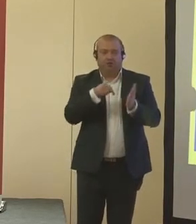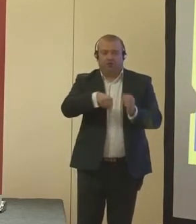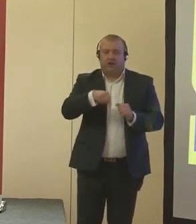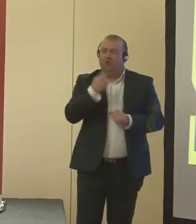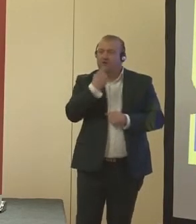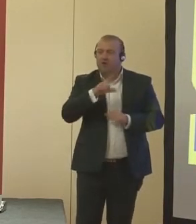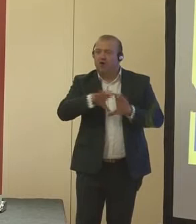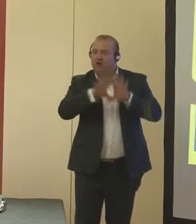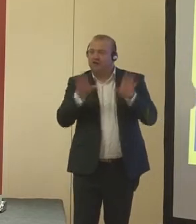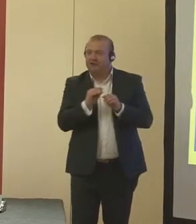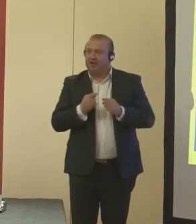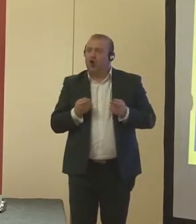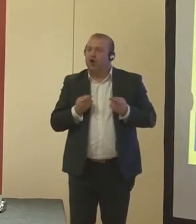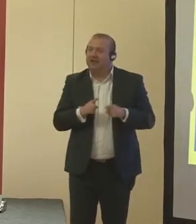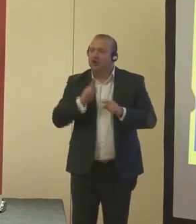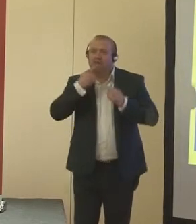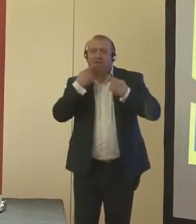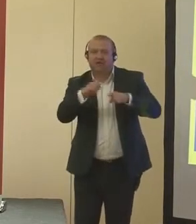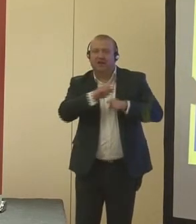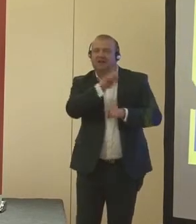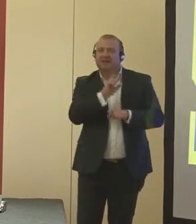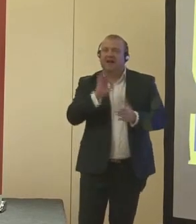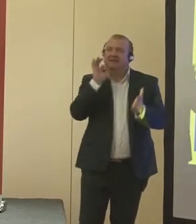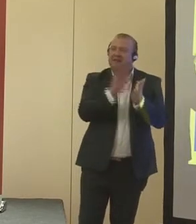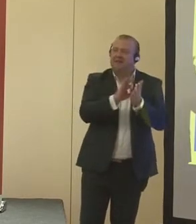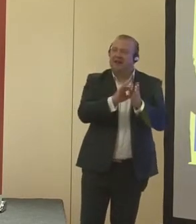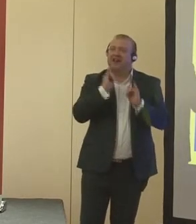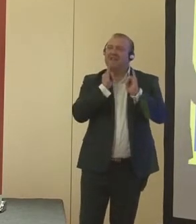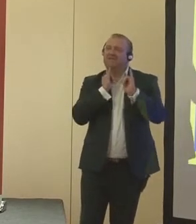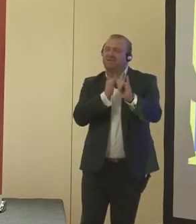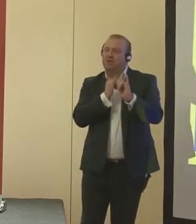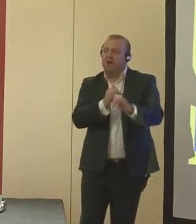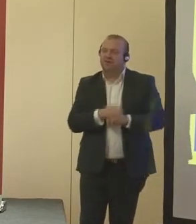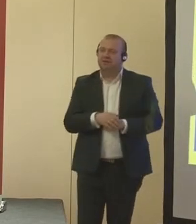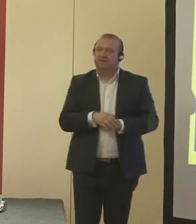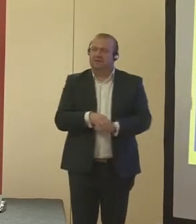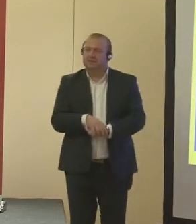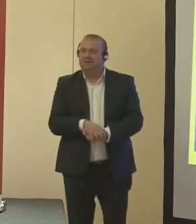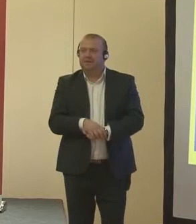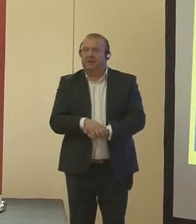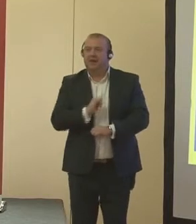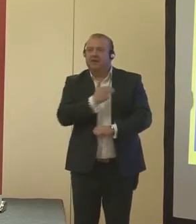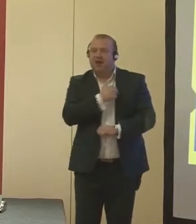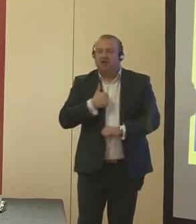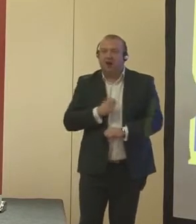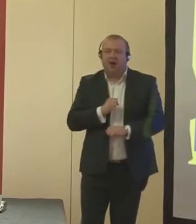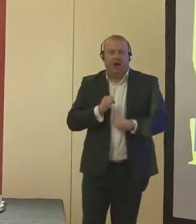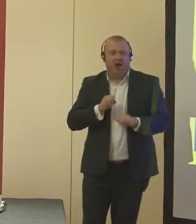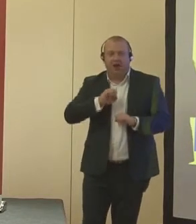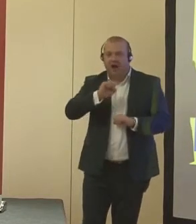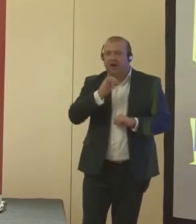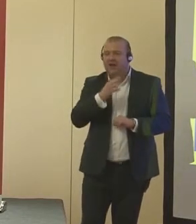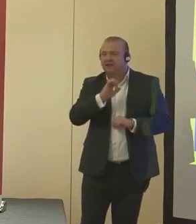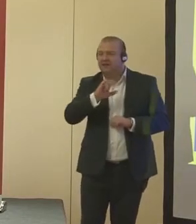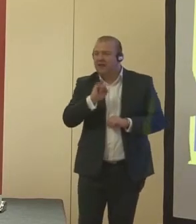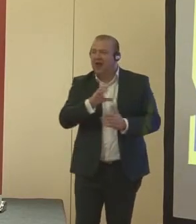providing information for learning. And we ourselves, the agency, include us in this group.